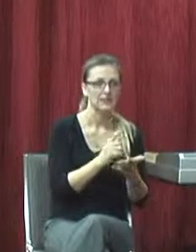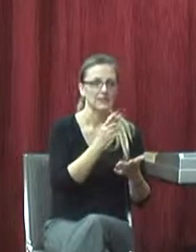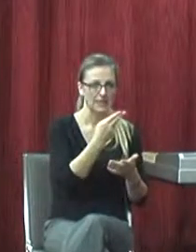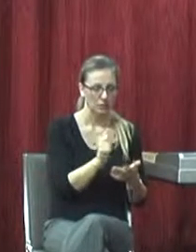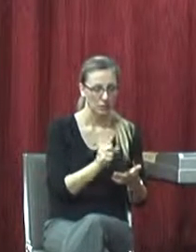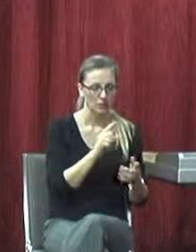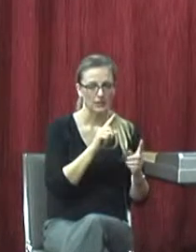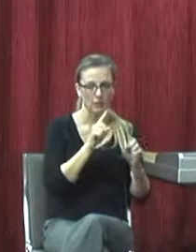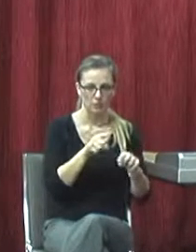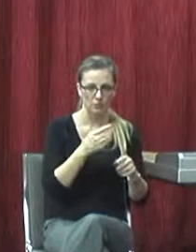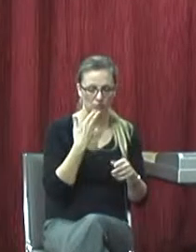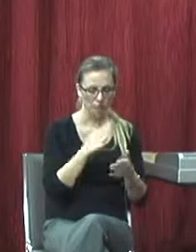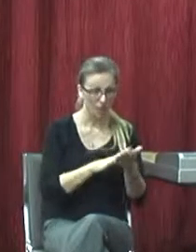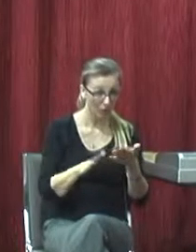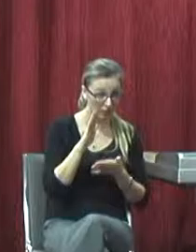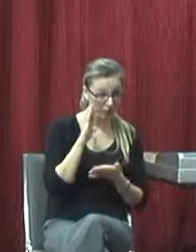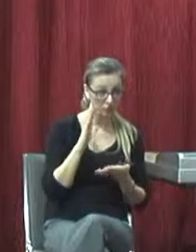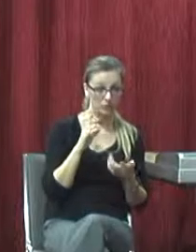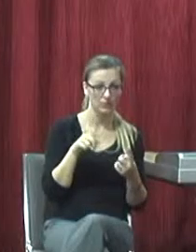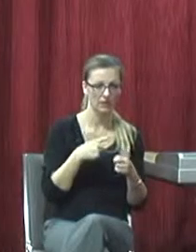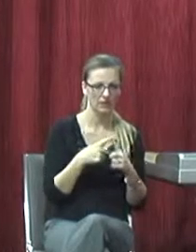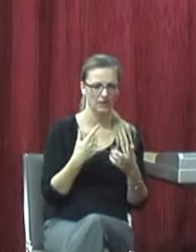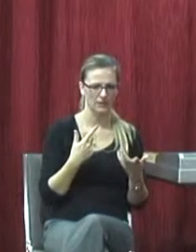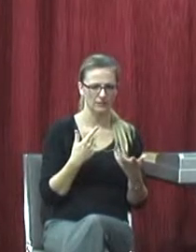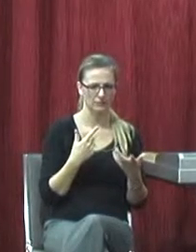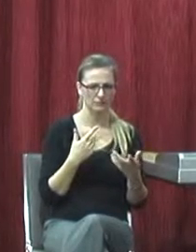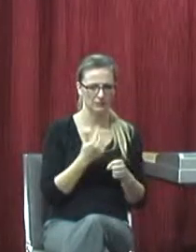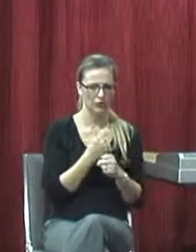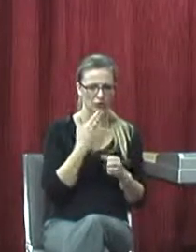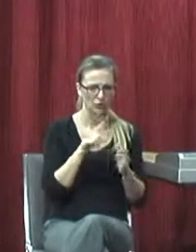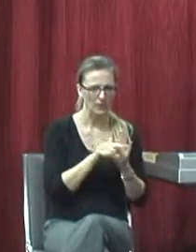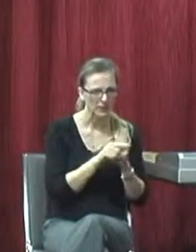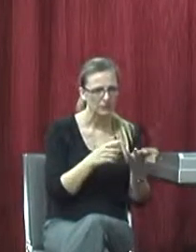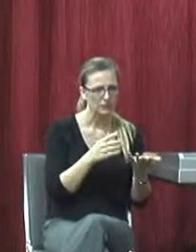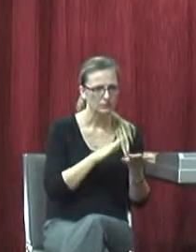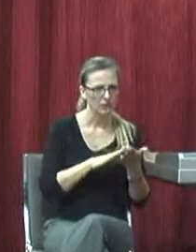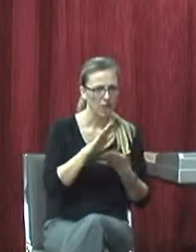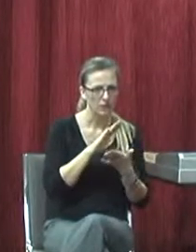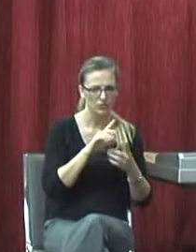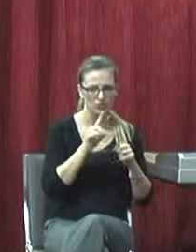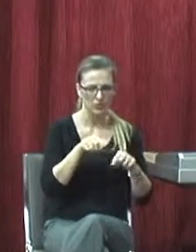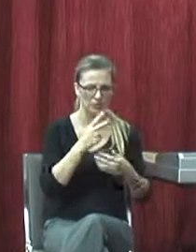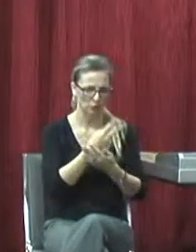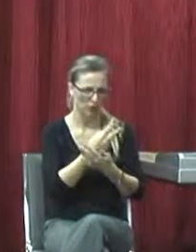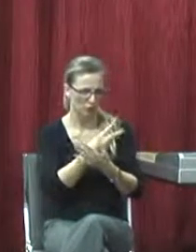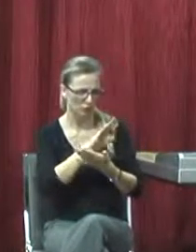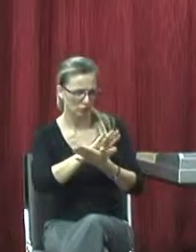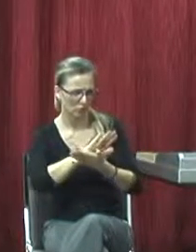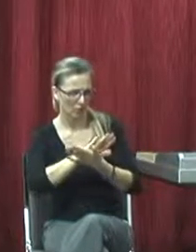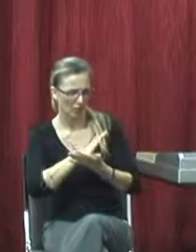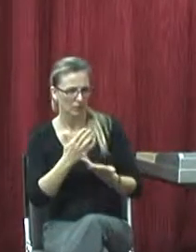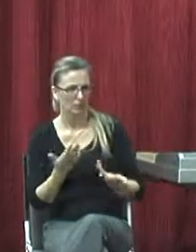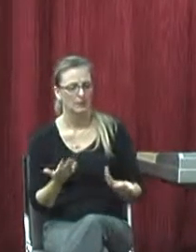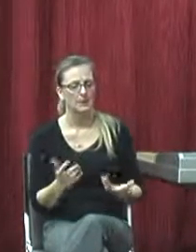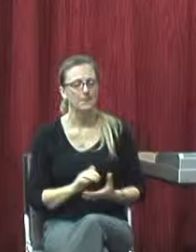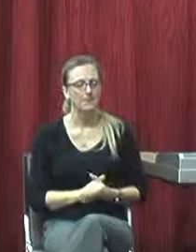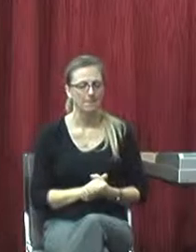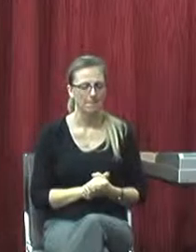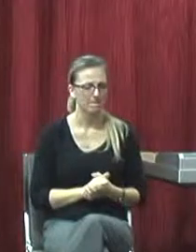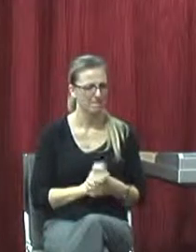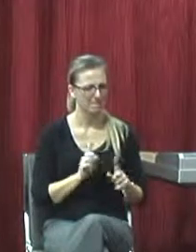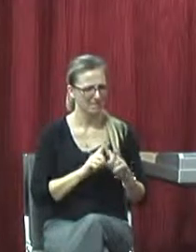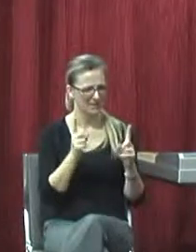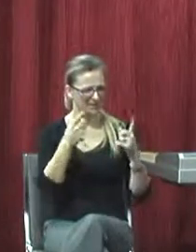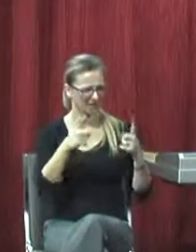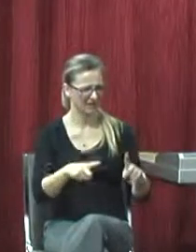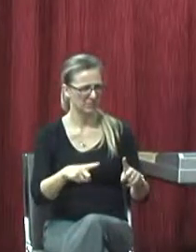to go to a good college, and then I got good grades in college, and I went on to a good graduate school. But what happens